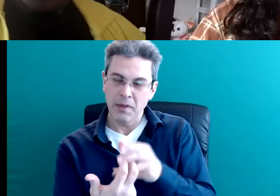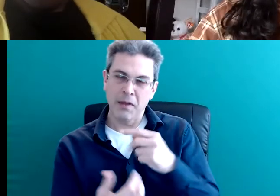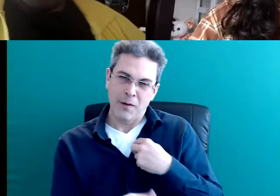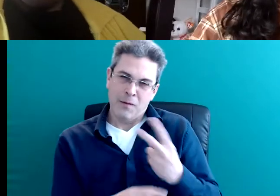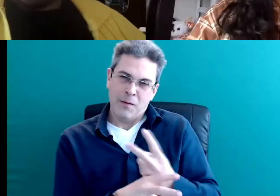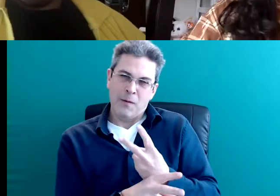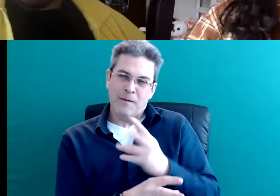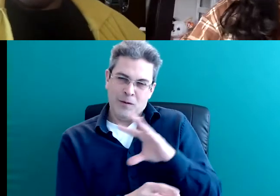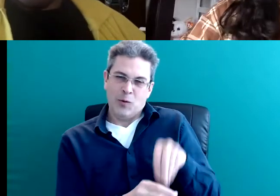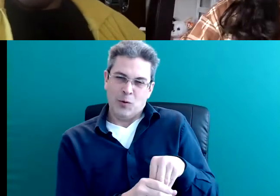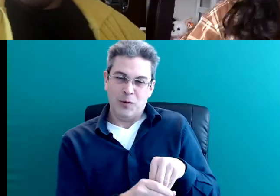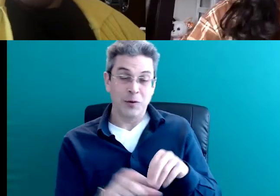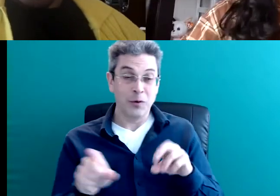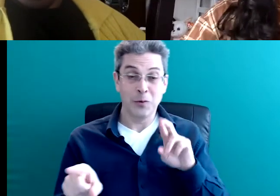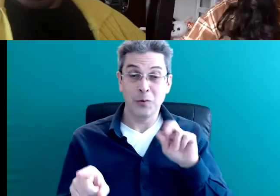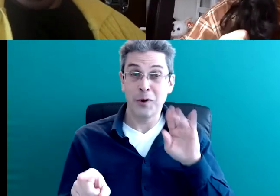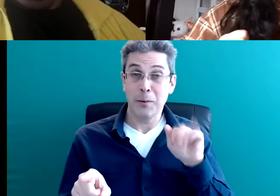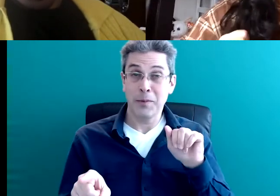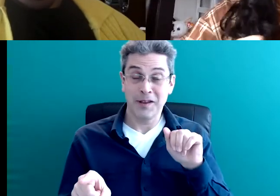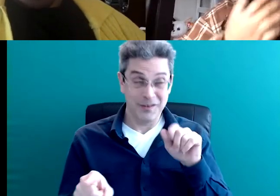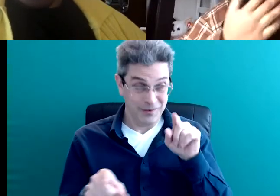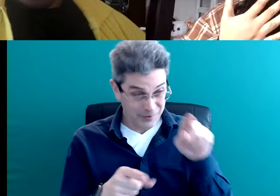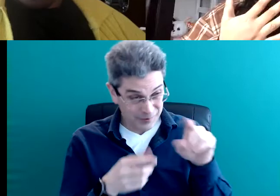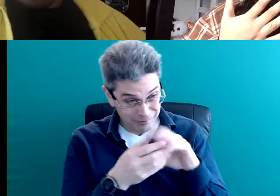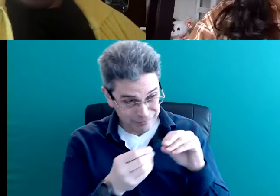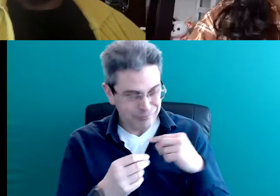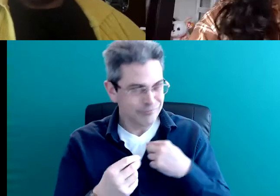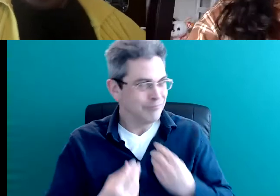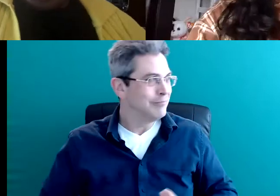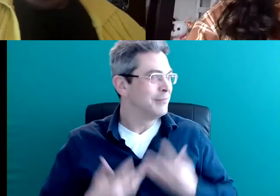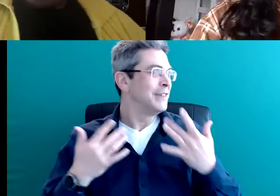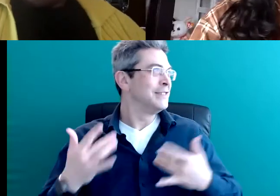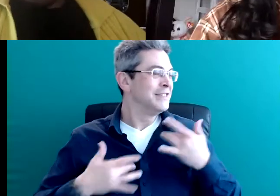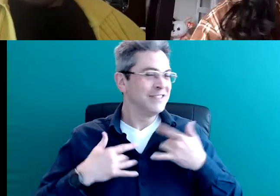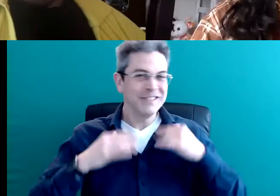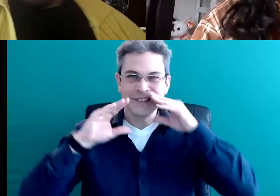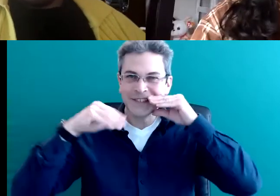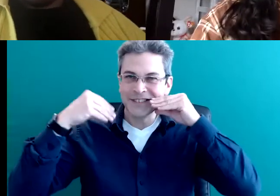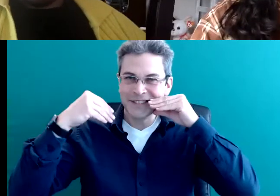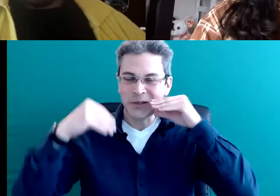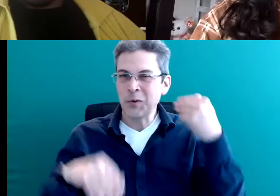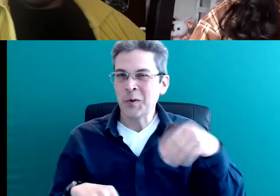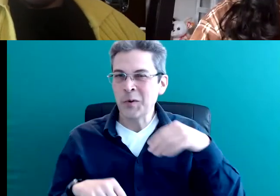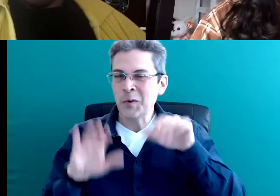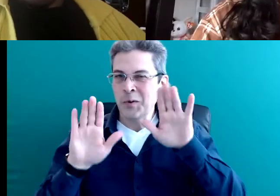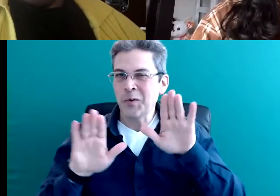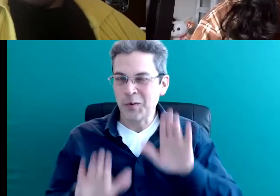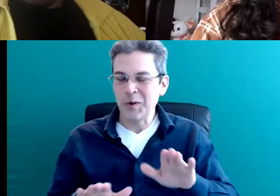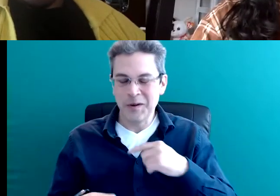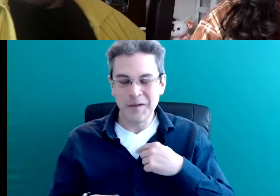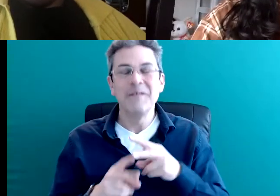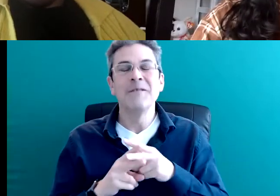That is so exciting. I can't wait. Like, I'm so excited. I can't stop smiling. That makes me like seriously so excited. And